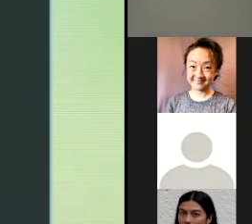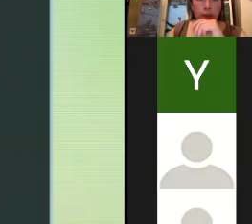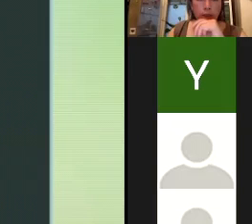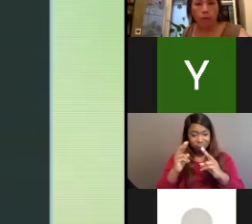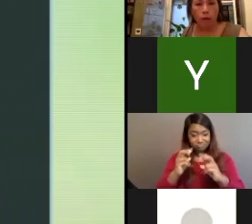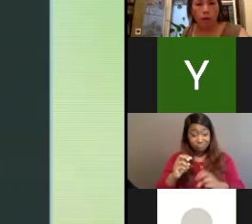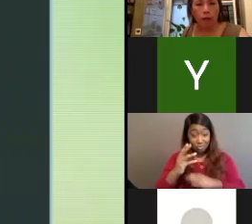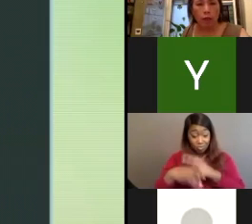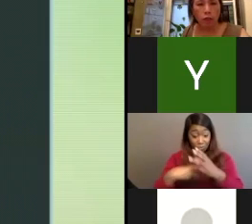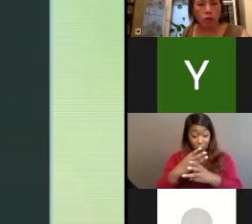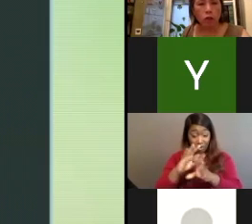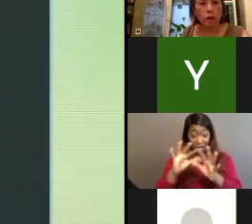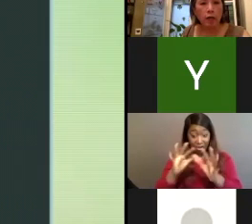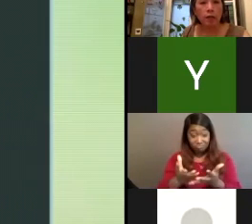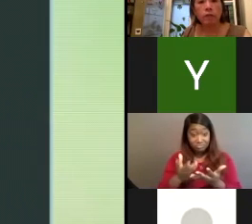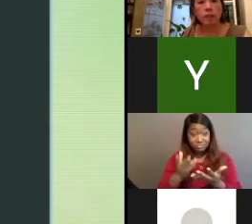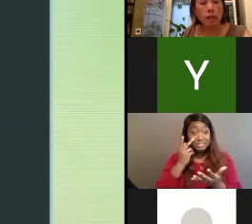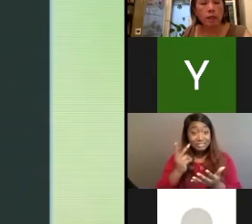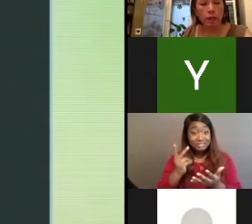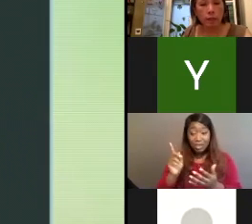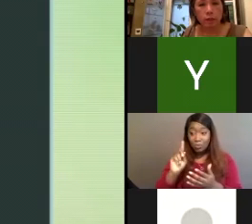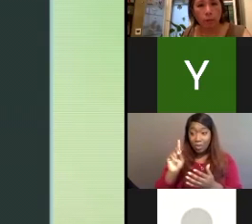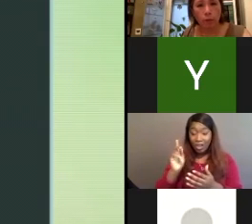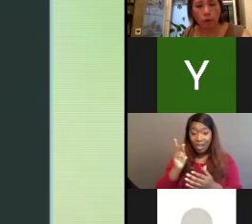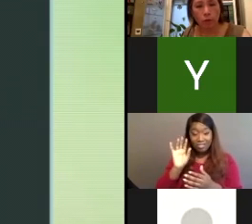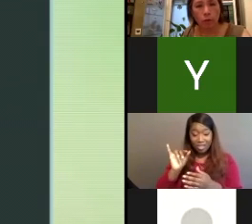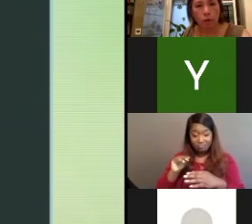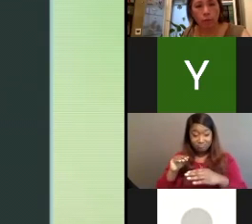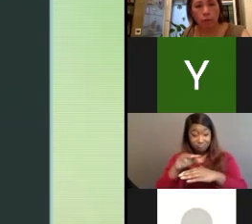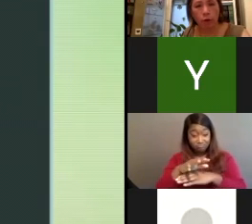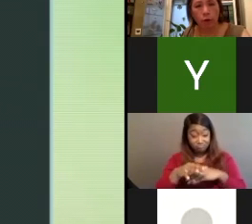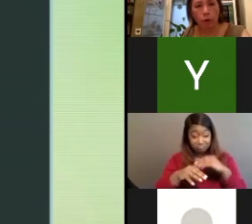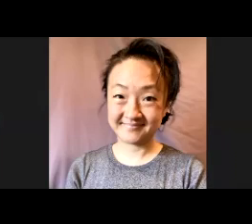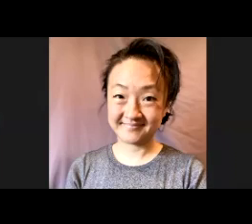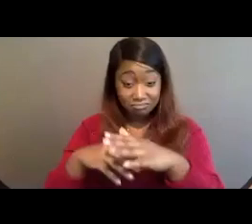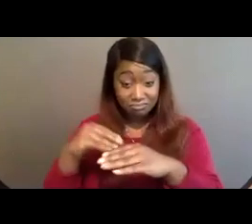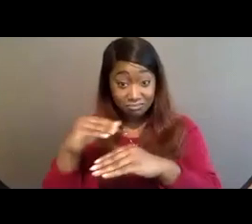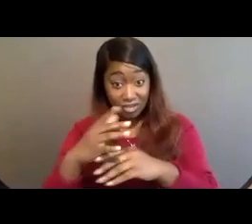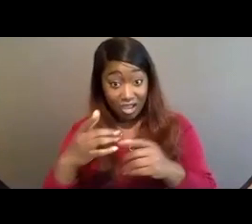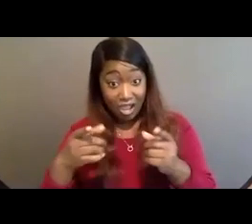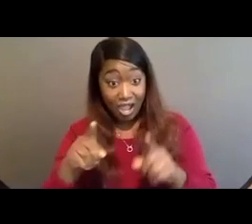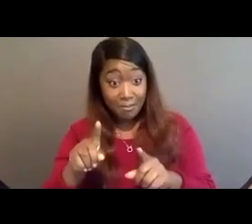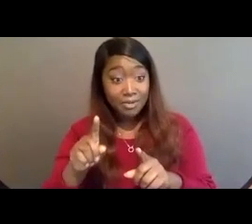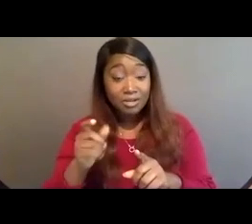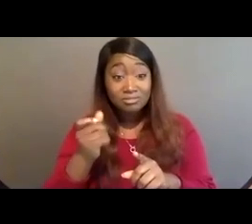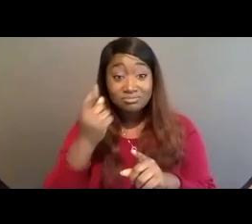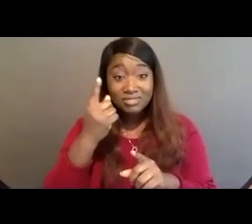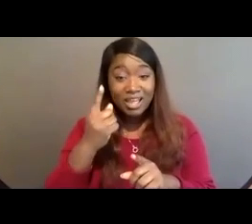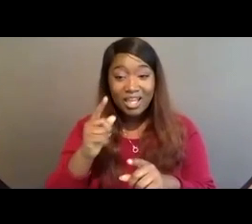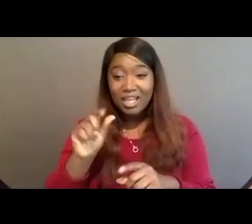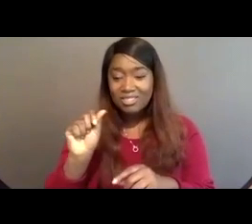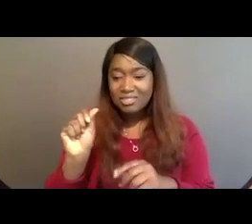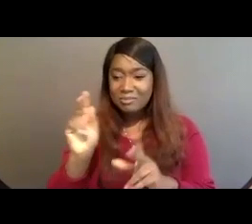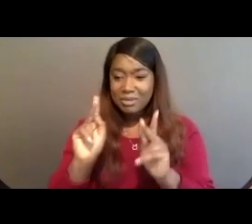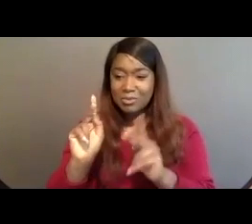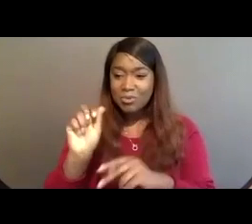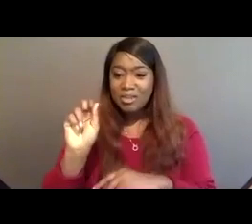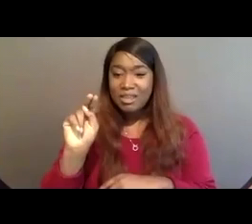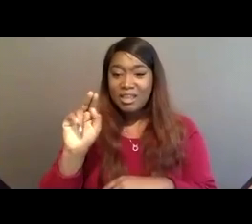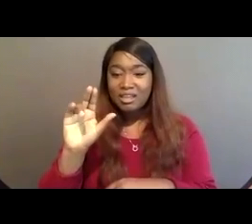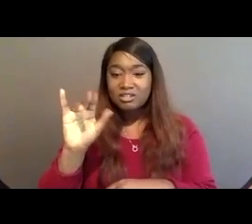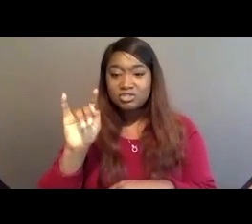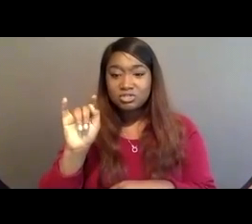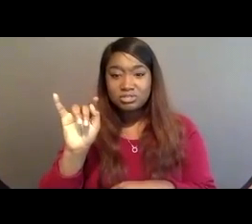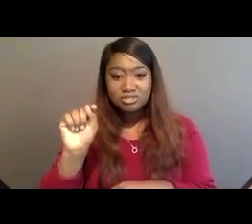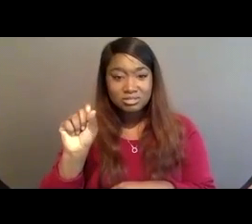right? The ancients could not have seen this up close, up front. This is an image taken from a Hubble telescope,